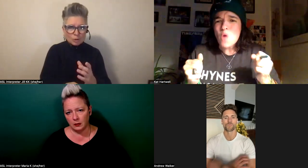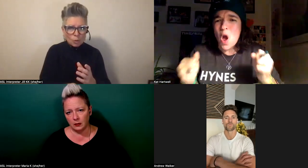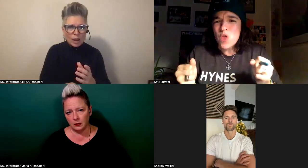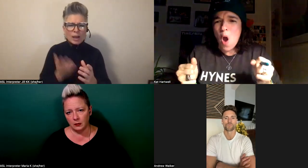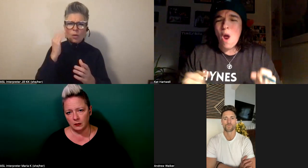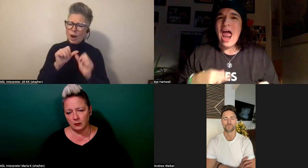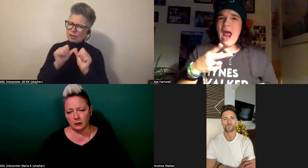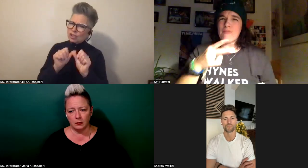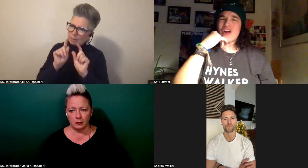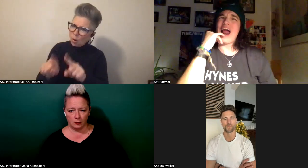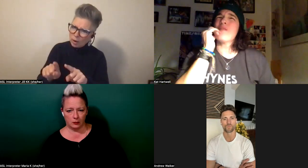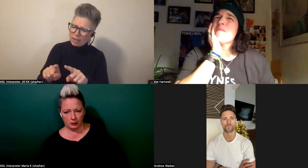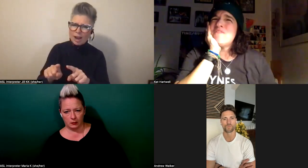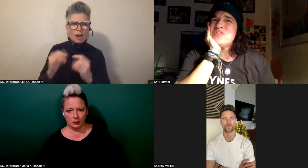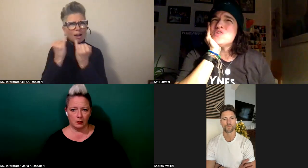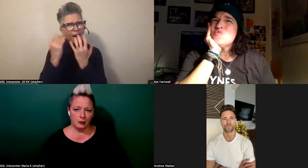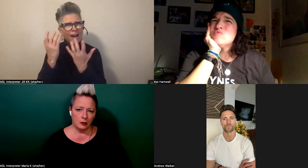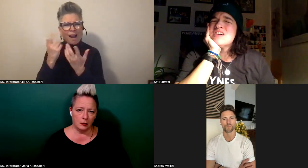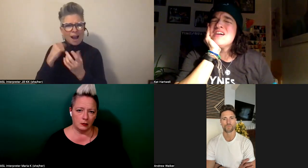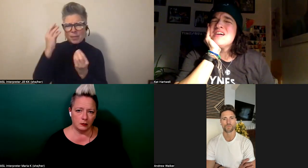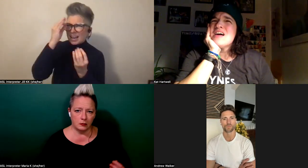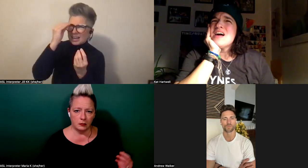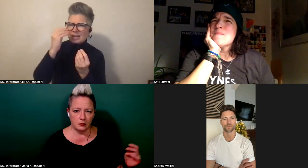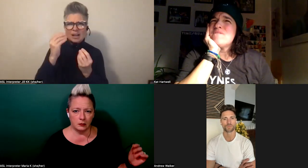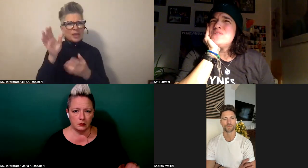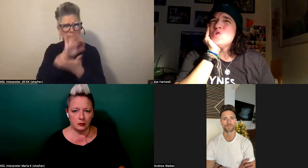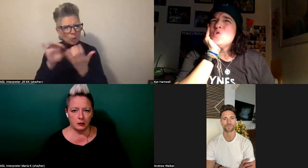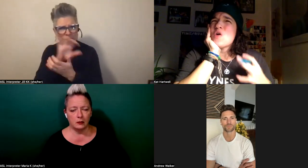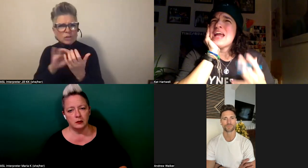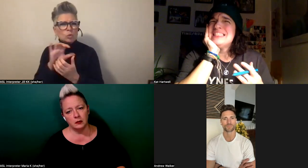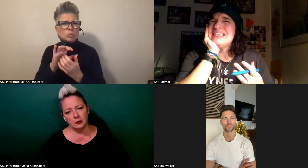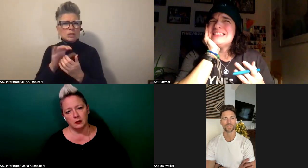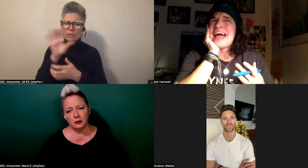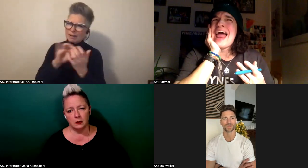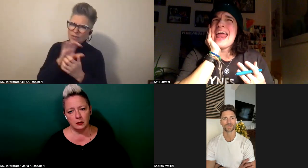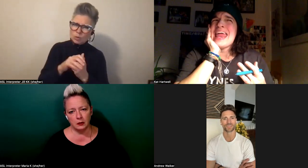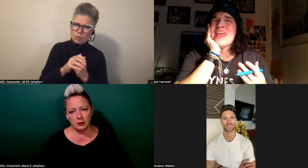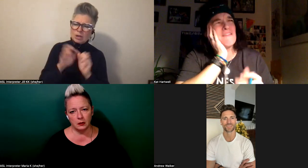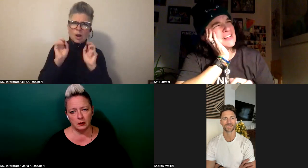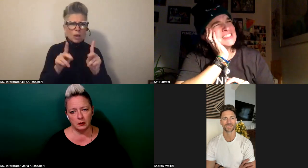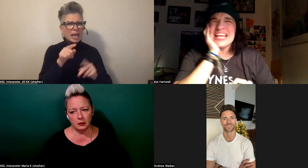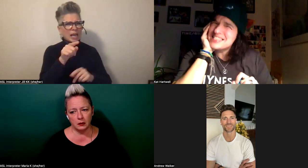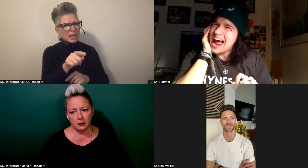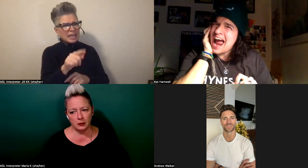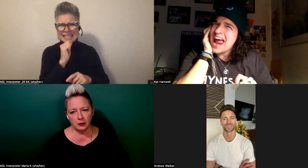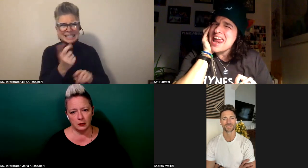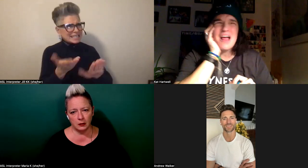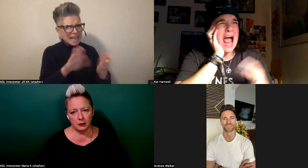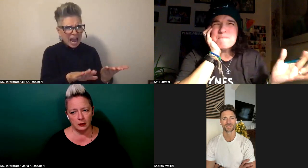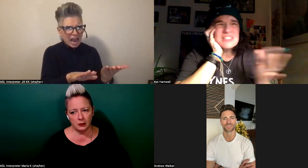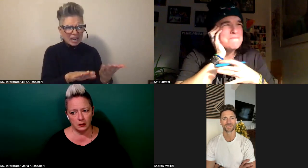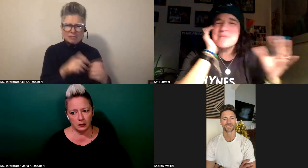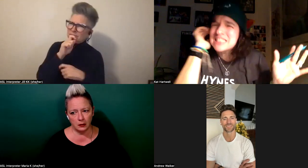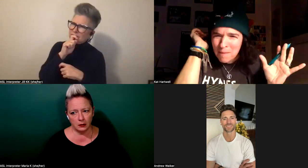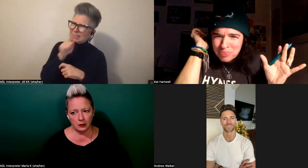no. I'm looking at him and confused. I'm confused. Okay, he didn't die. Did he die?